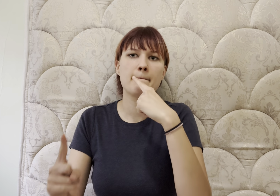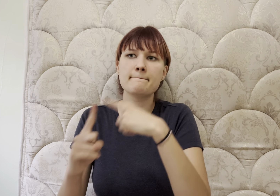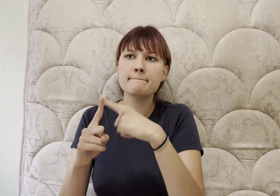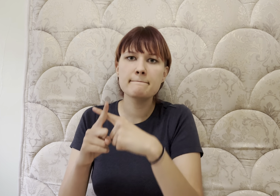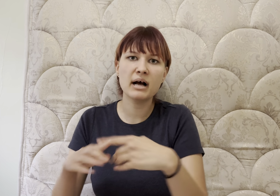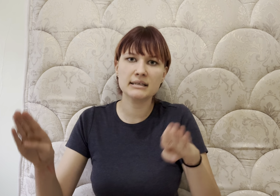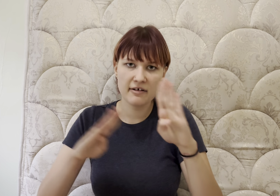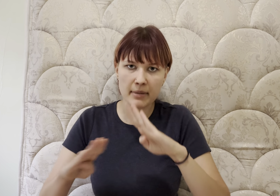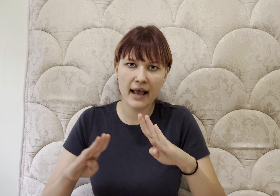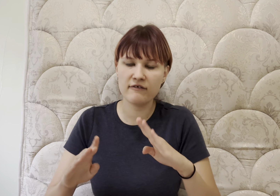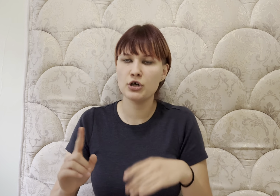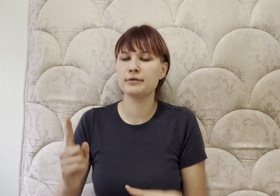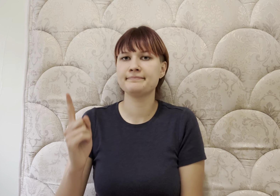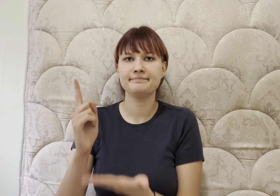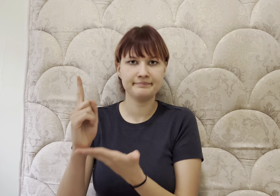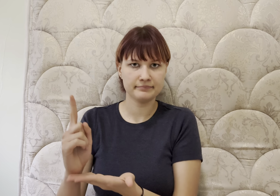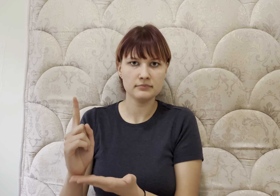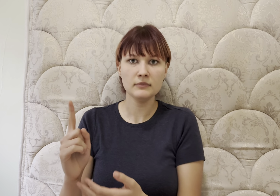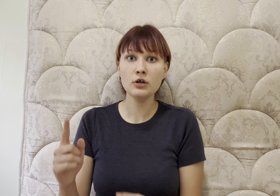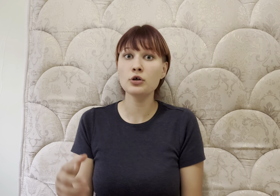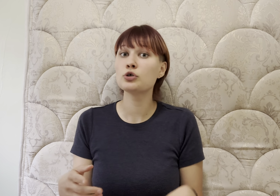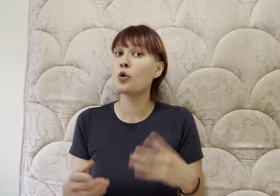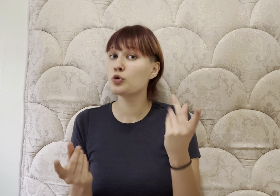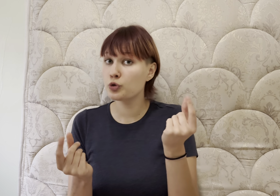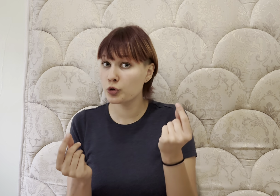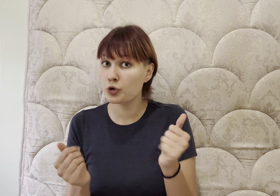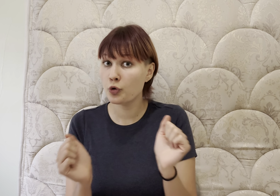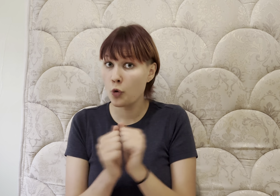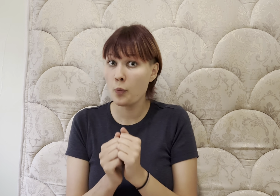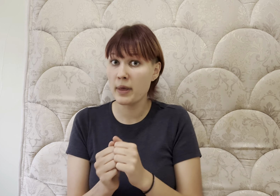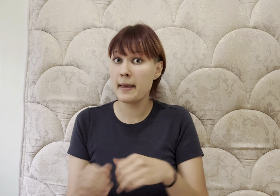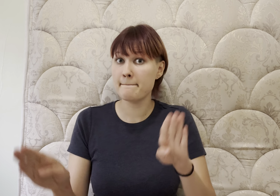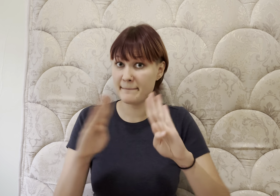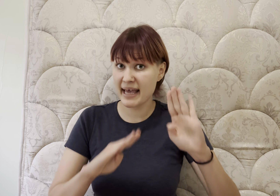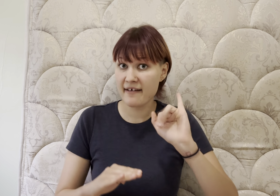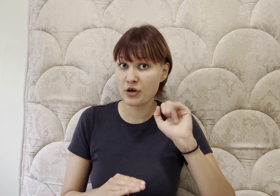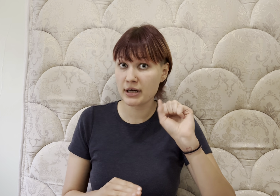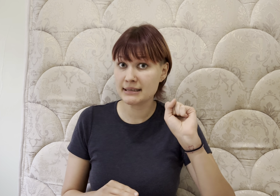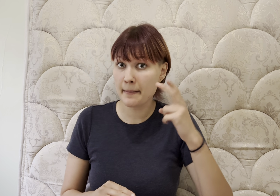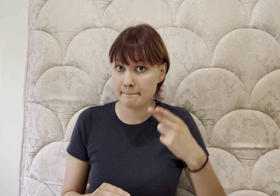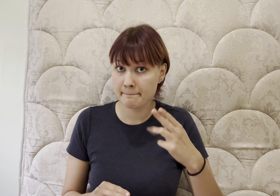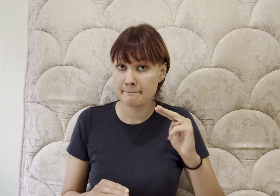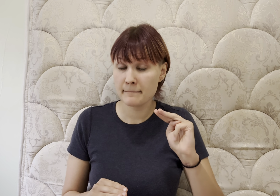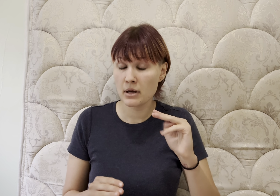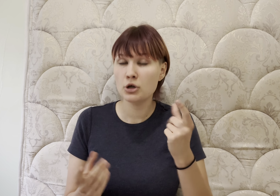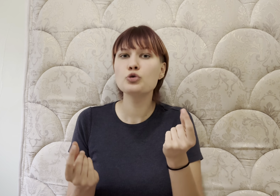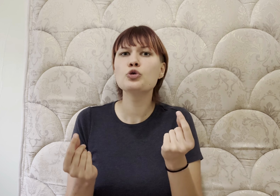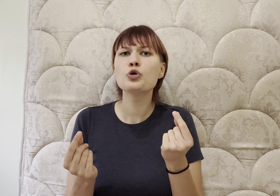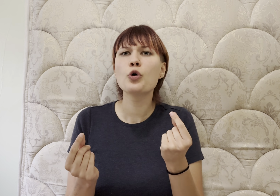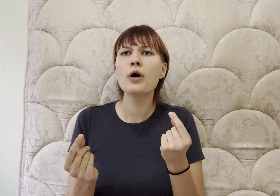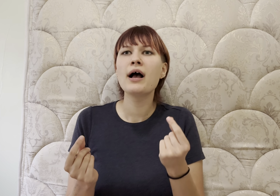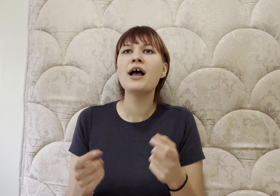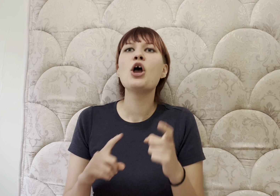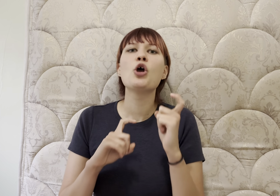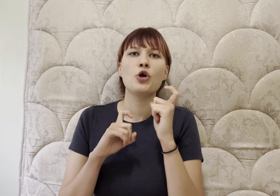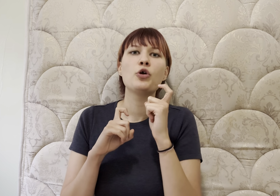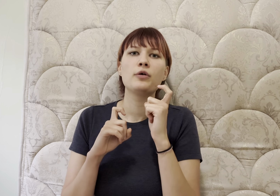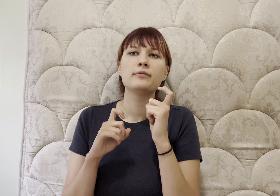You reward them. So that's another kind of behavioral therapy. Cognitive therapy is very different. It doesn't work on emotions, it doesn't work